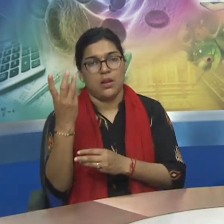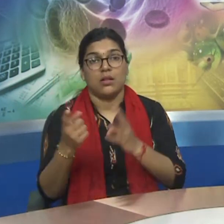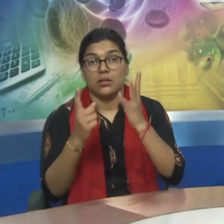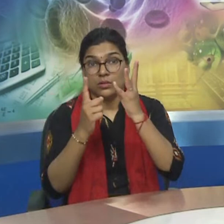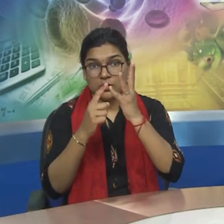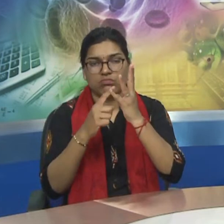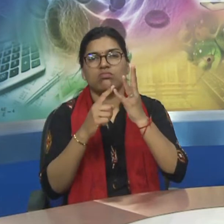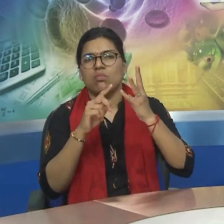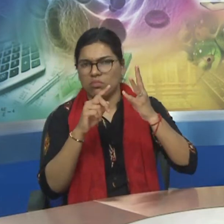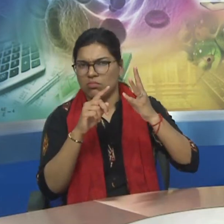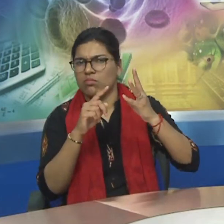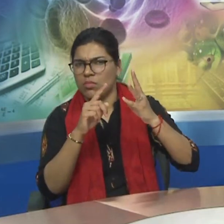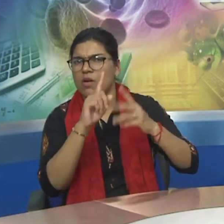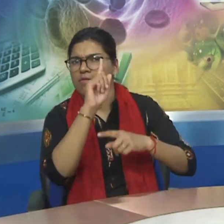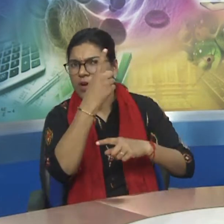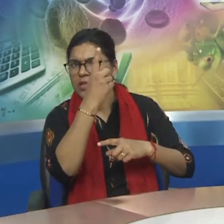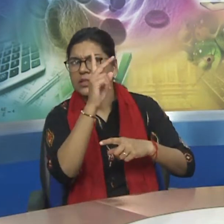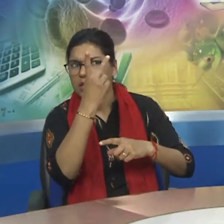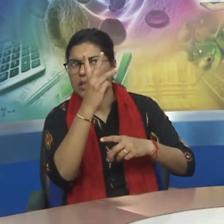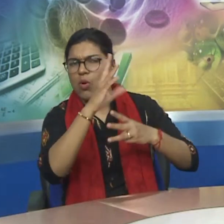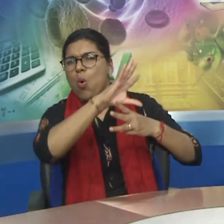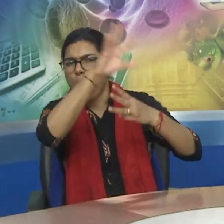is numbers. Option D is all of these.